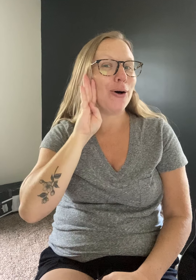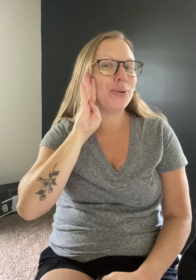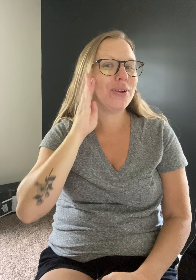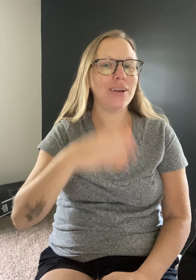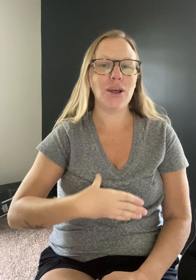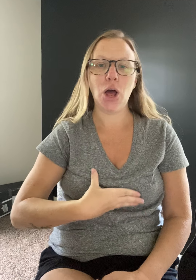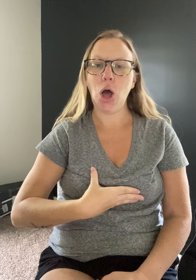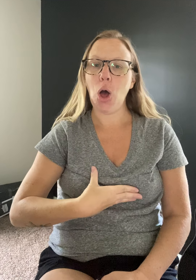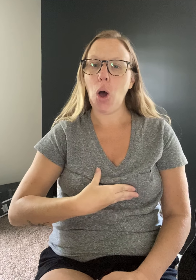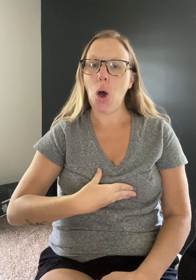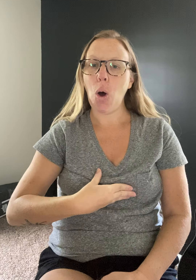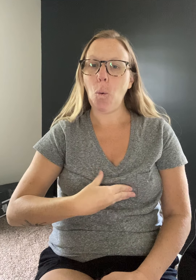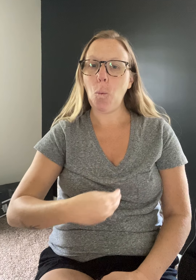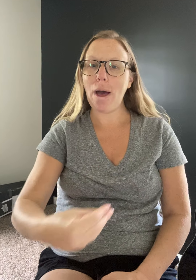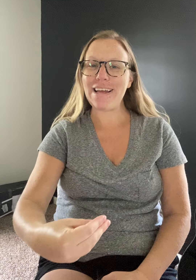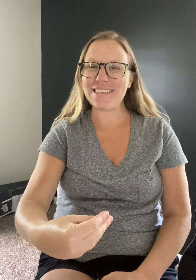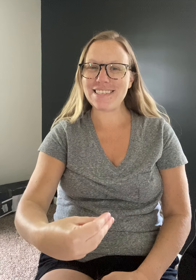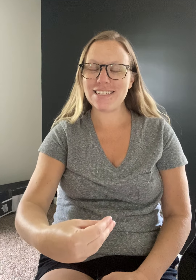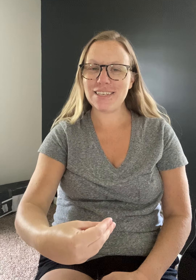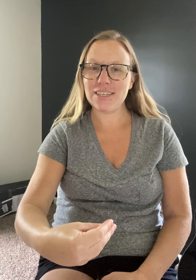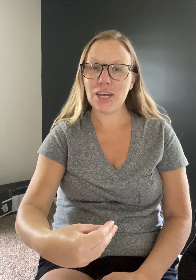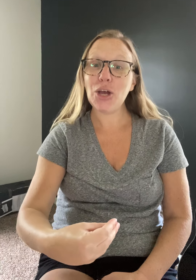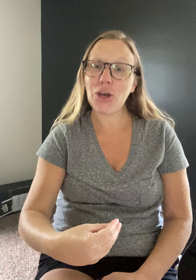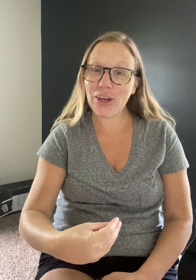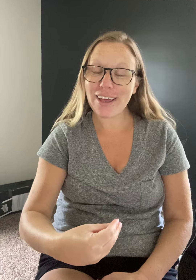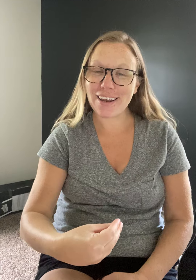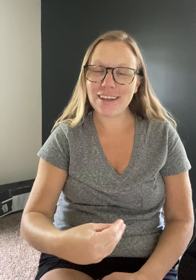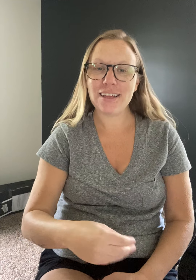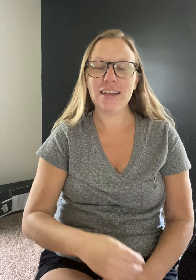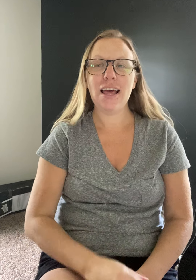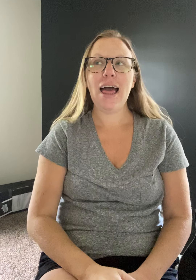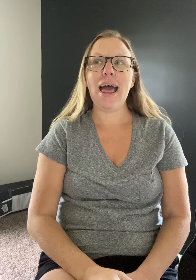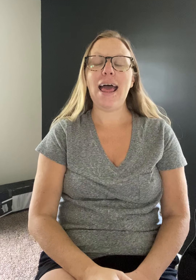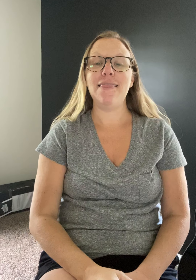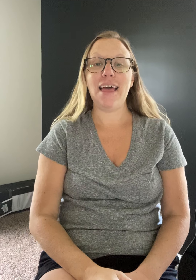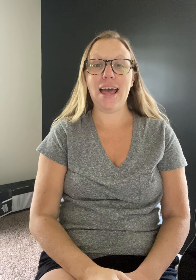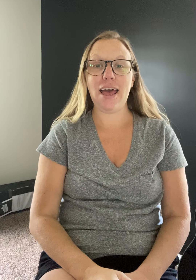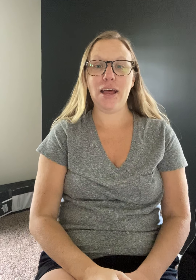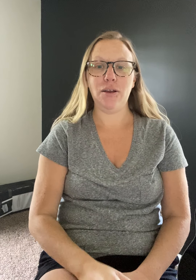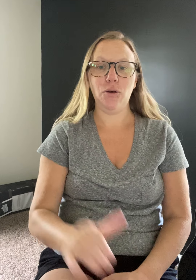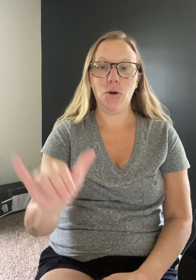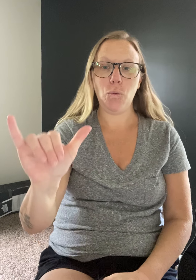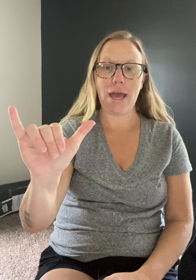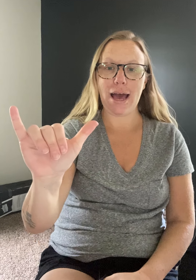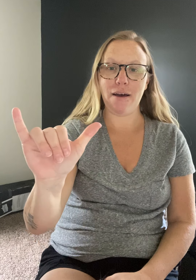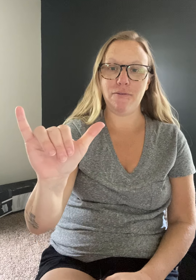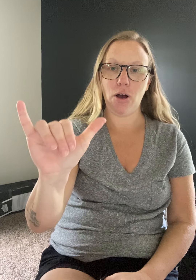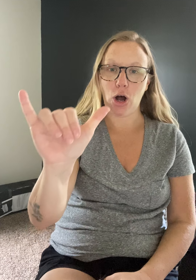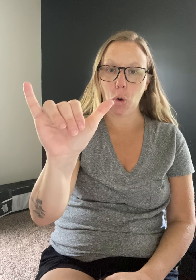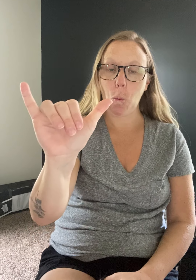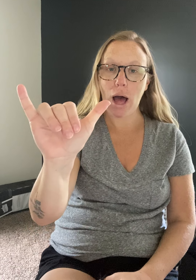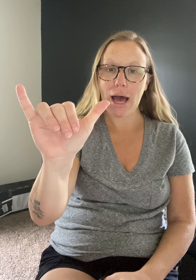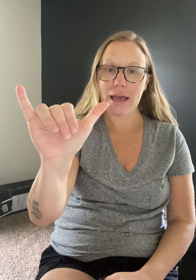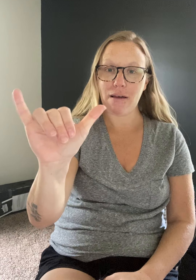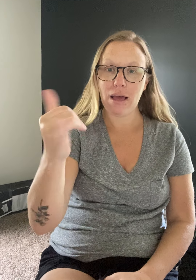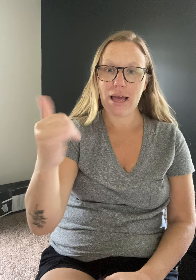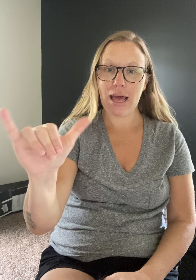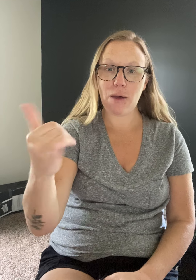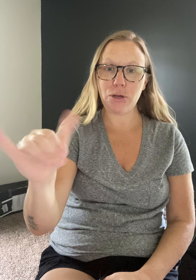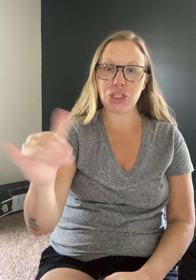brown, white. Good. And then we have our Y and we